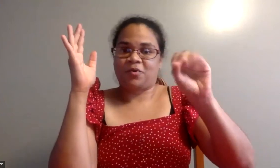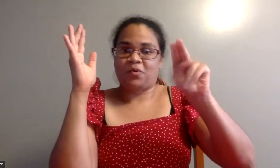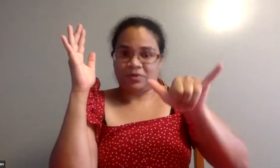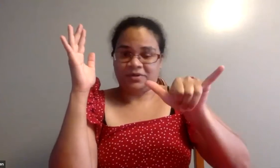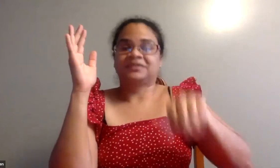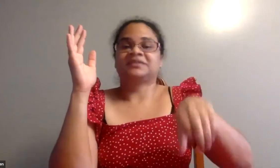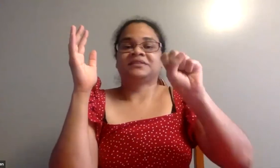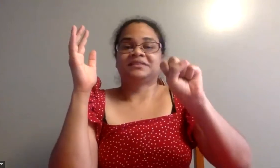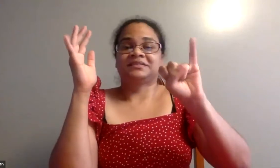poem.